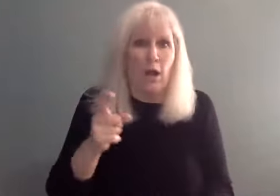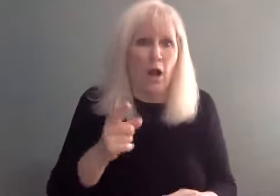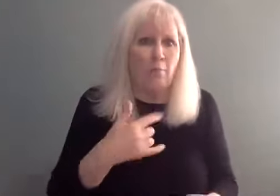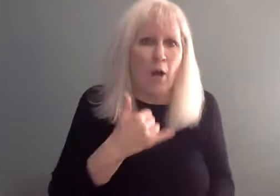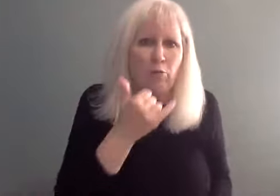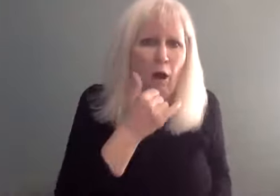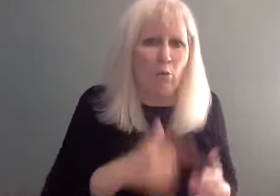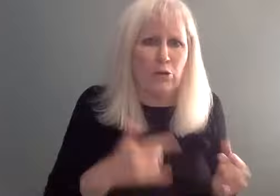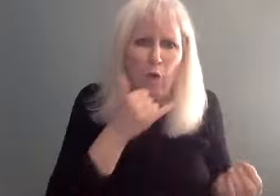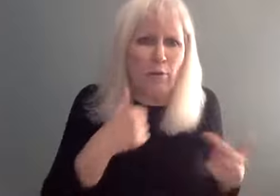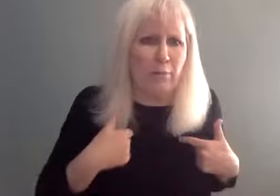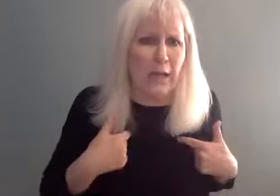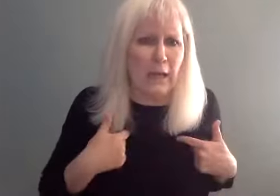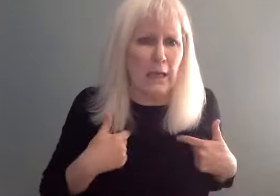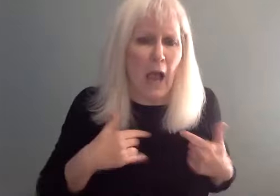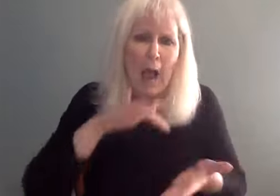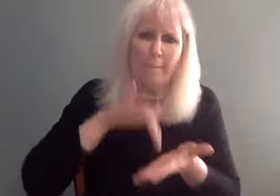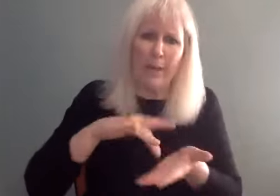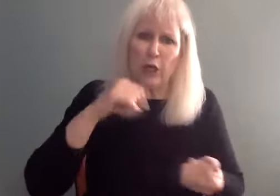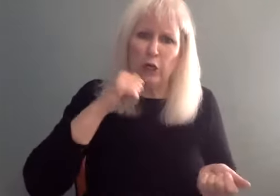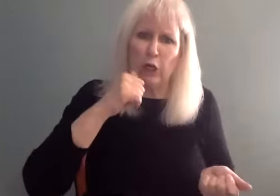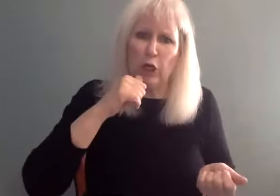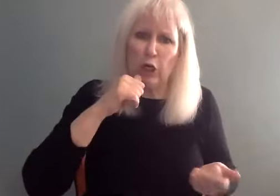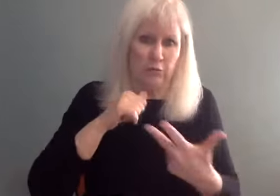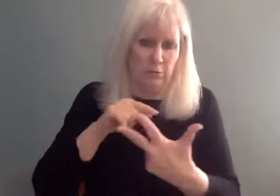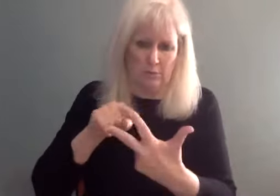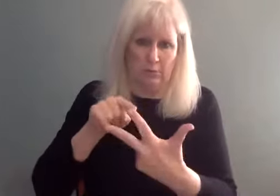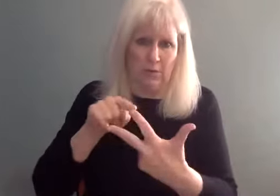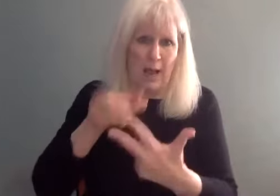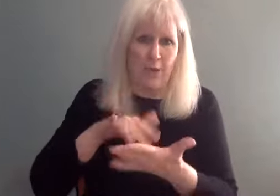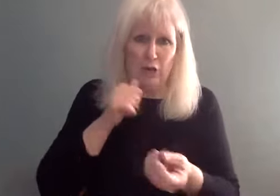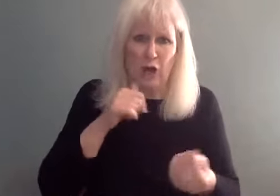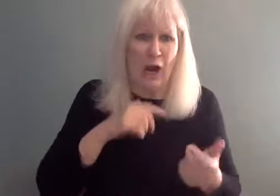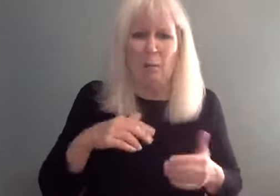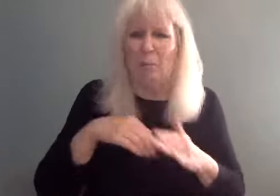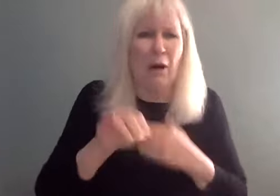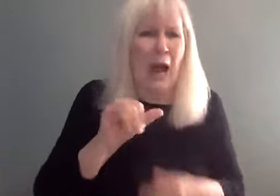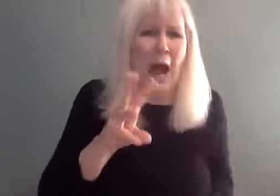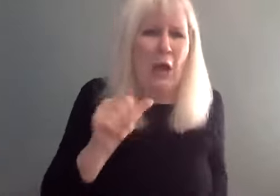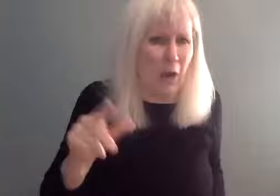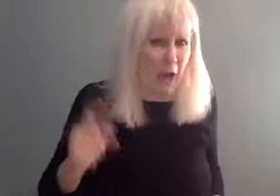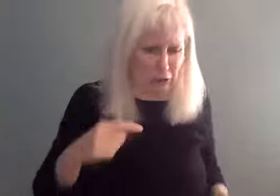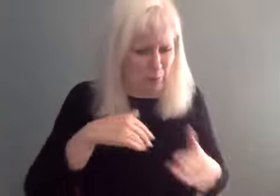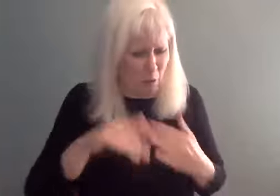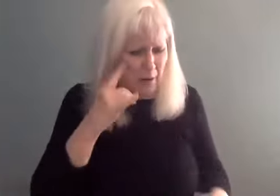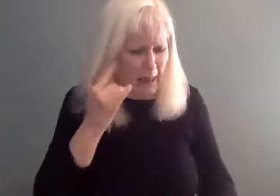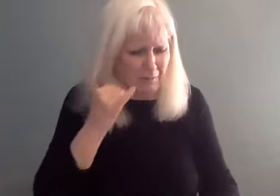He didn't give me enough attention. I'm in Iowa, for God's sakes. What am I doing in Iowa? I'm supposed to be in California or Hawaii or